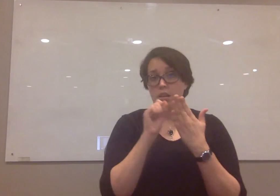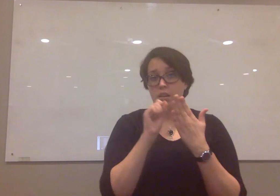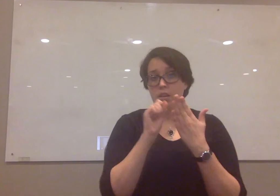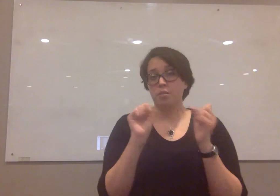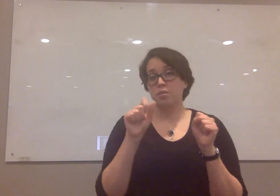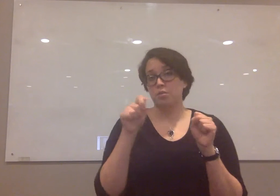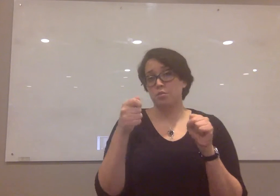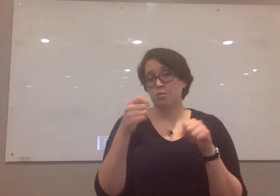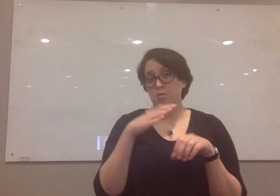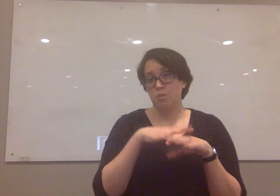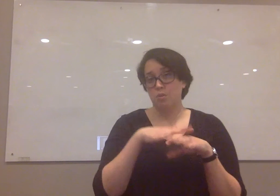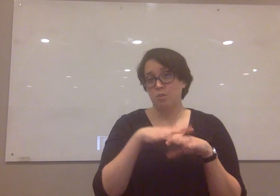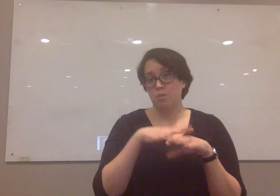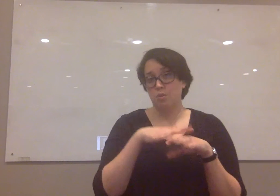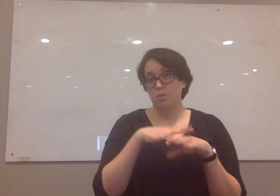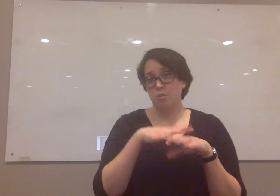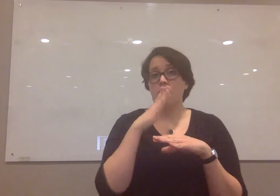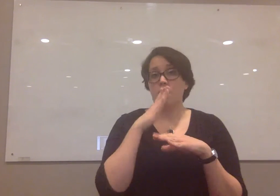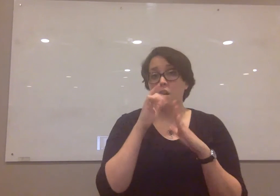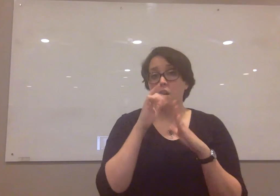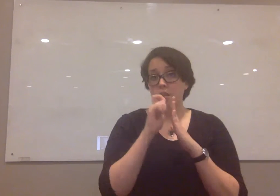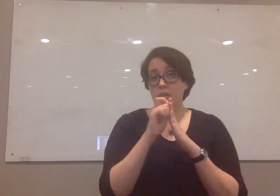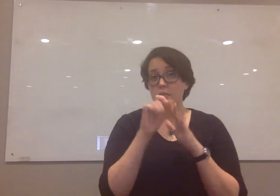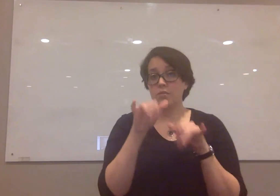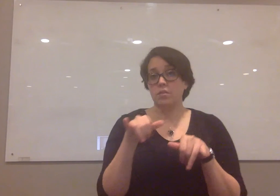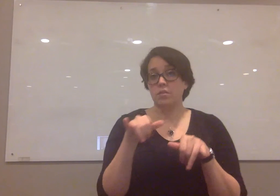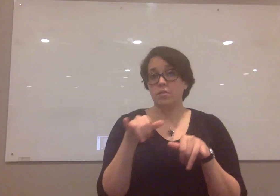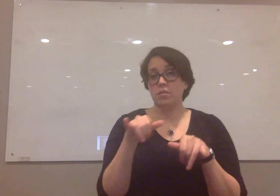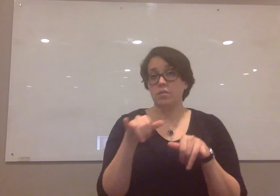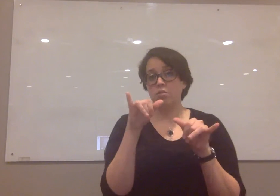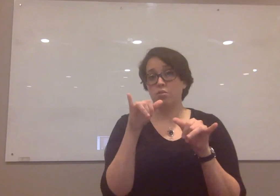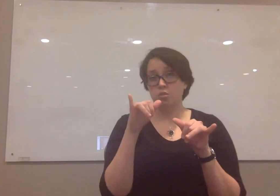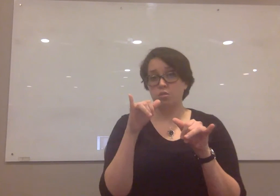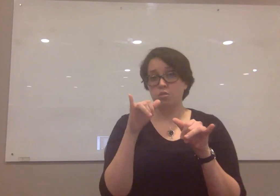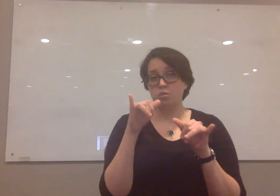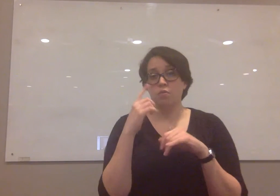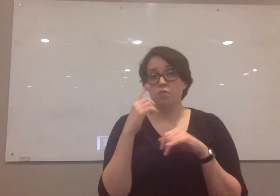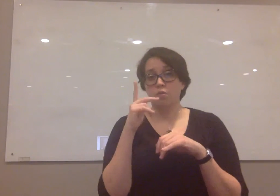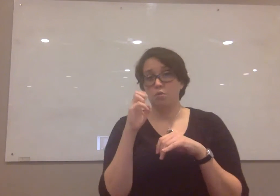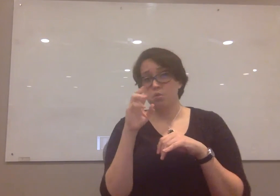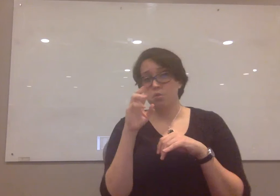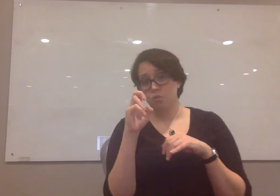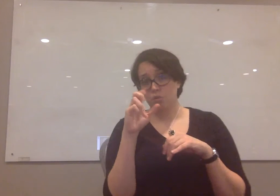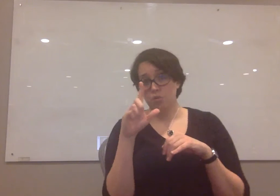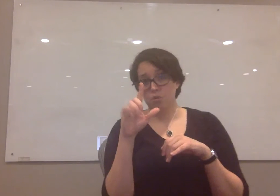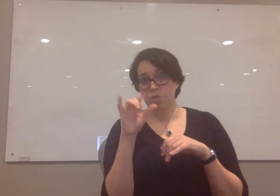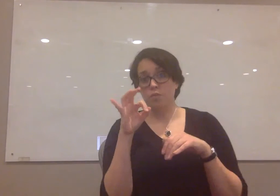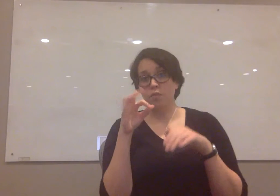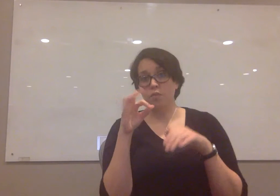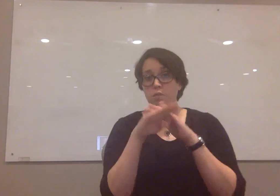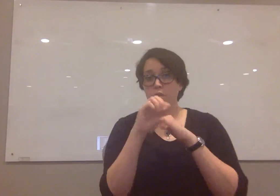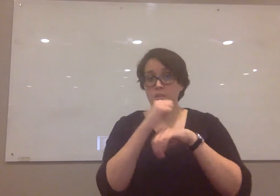standard library stuff from kernel if you want to. It's off by default, but if you go into highlight settings, you can actually have like def